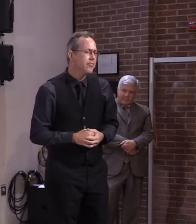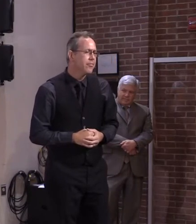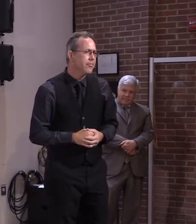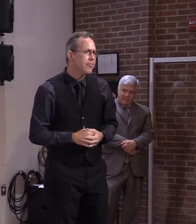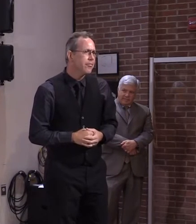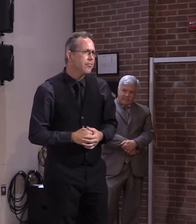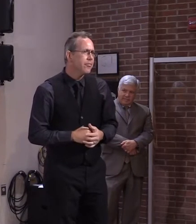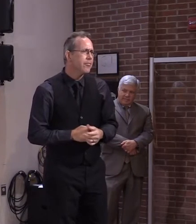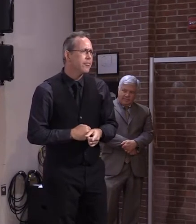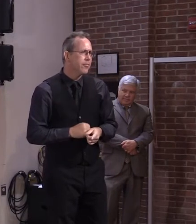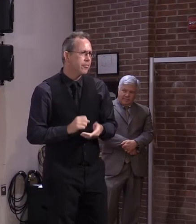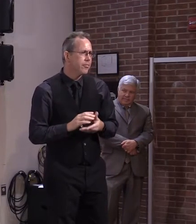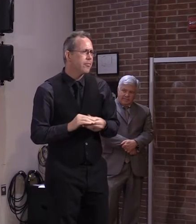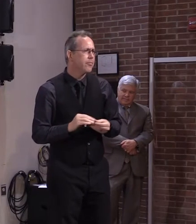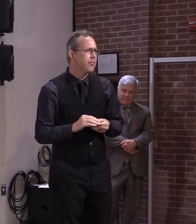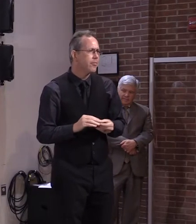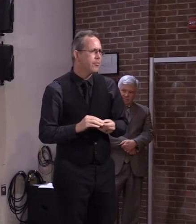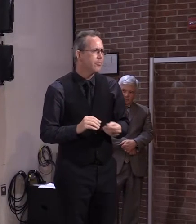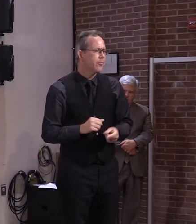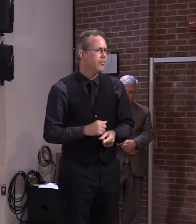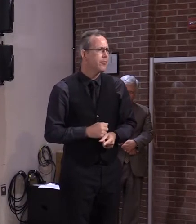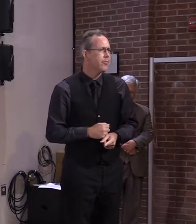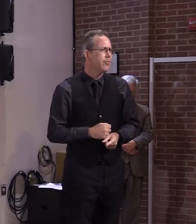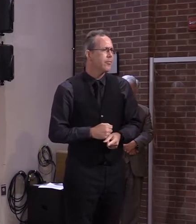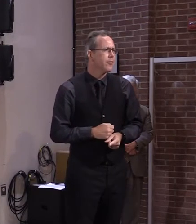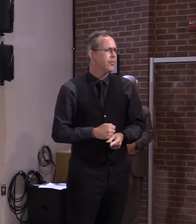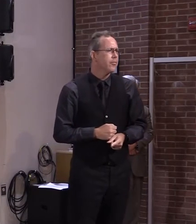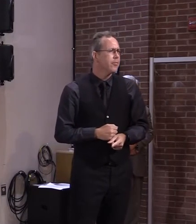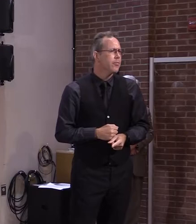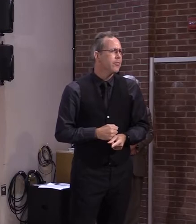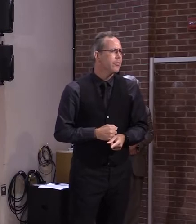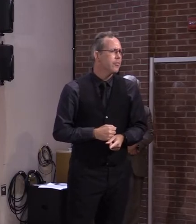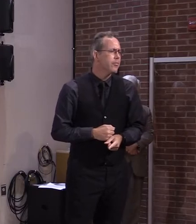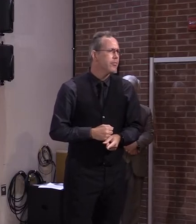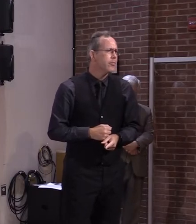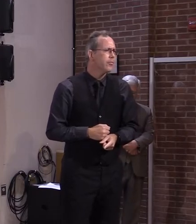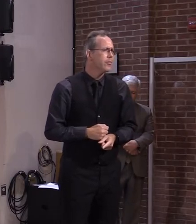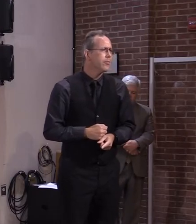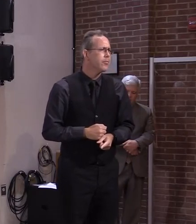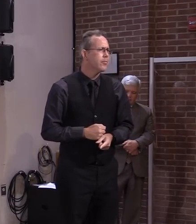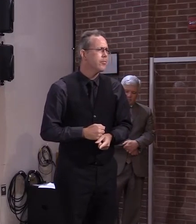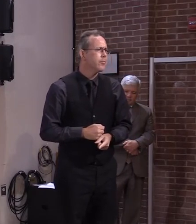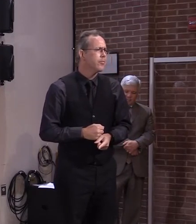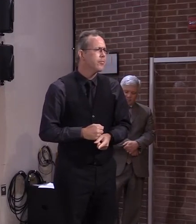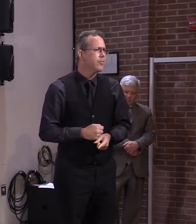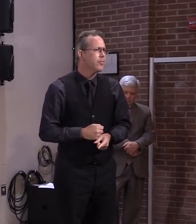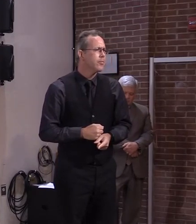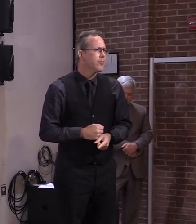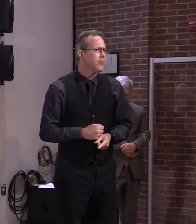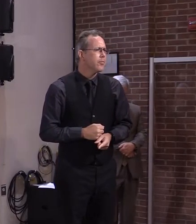Commissioner Pichek and others have talked about how this is an uncertain time with the virus.